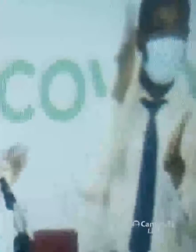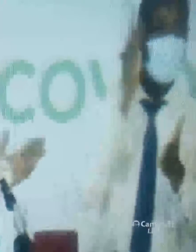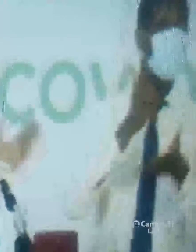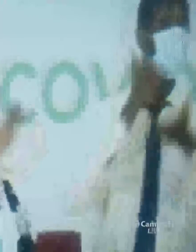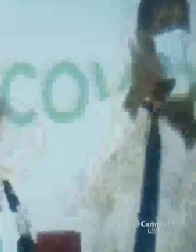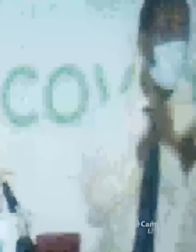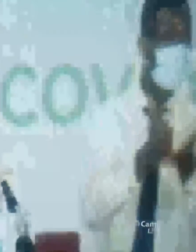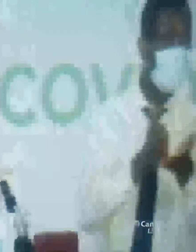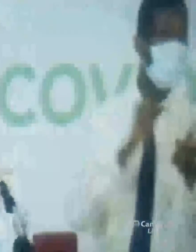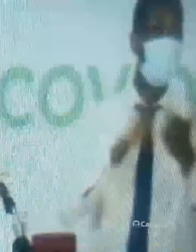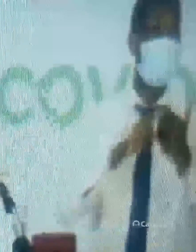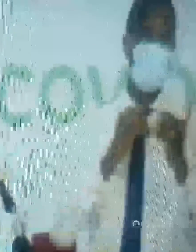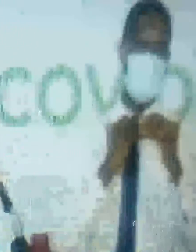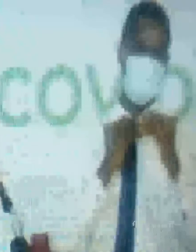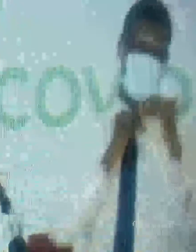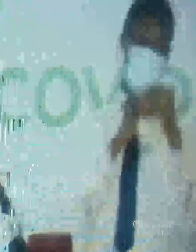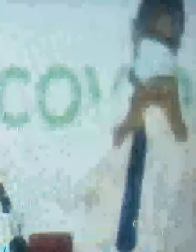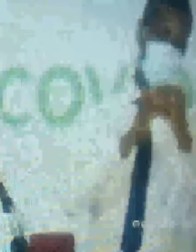curtail